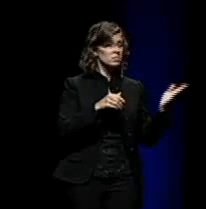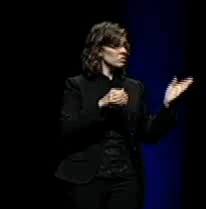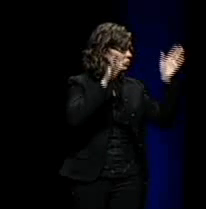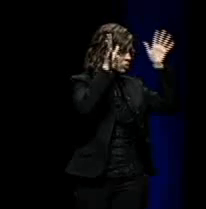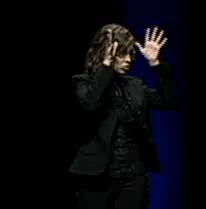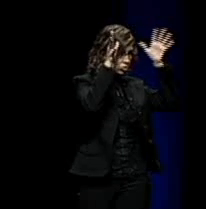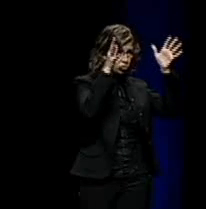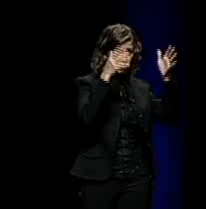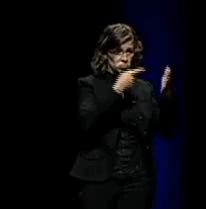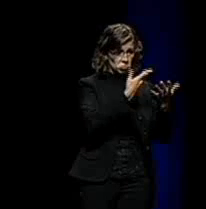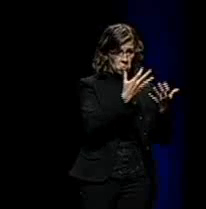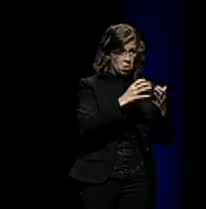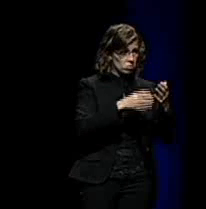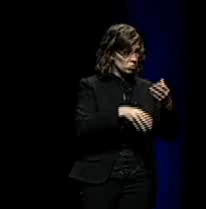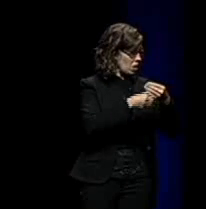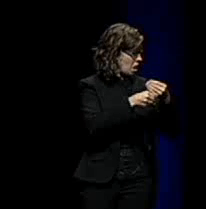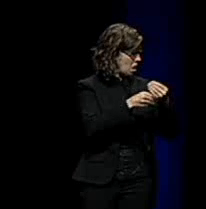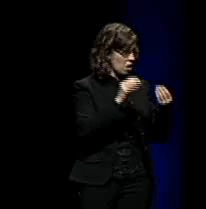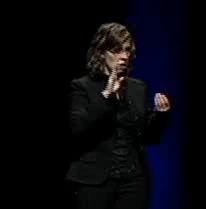Buck?